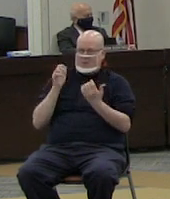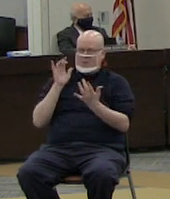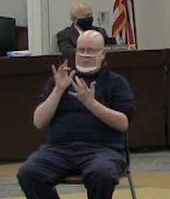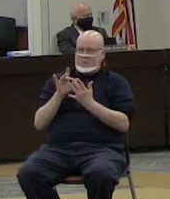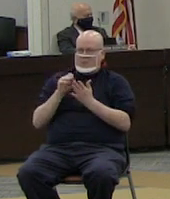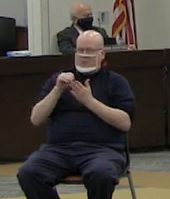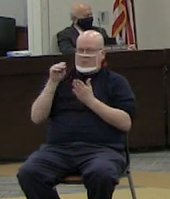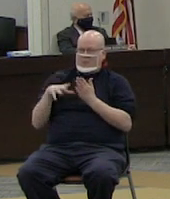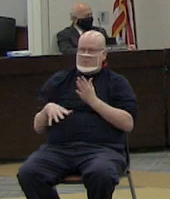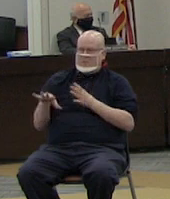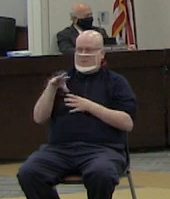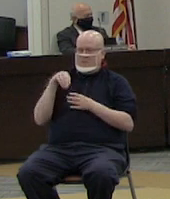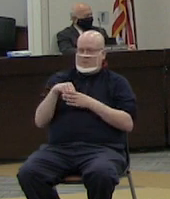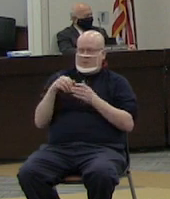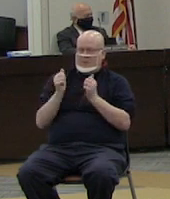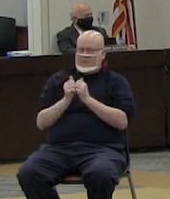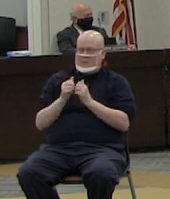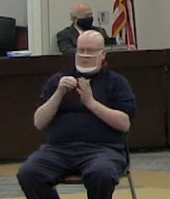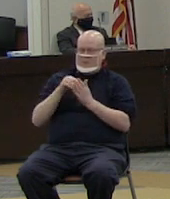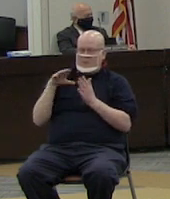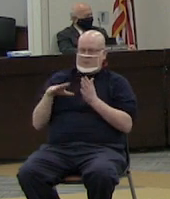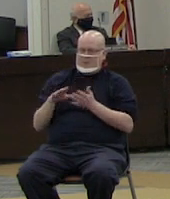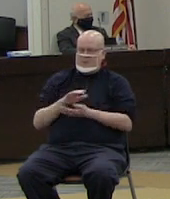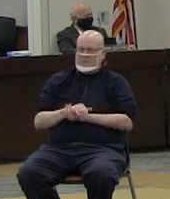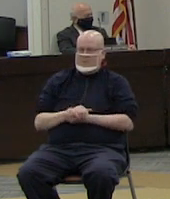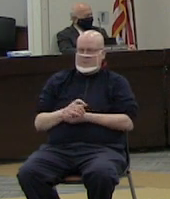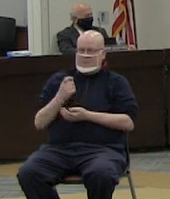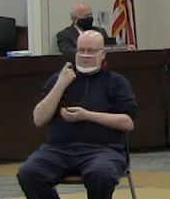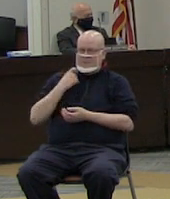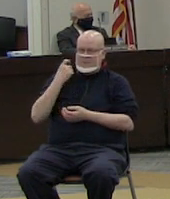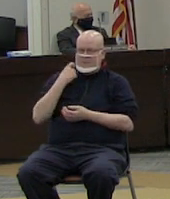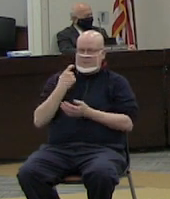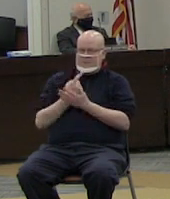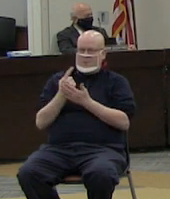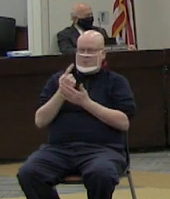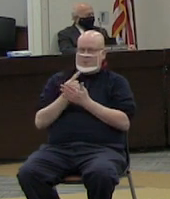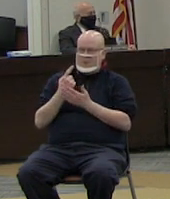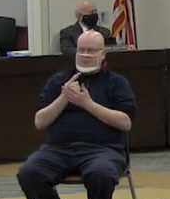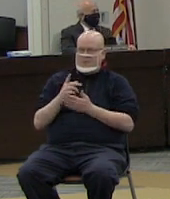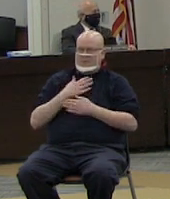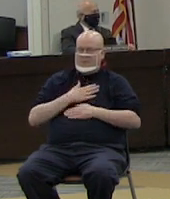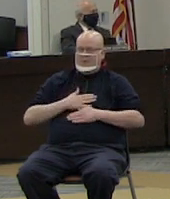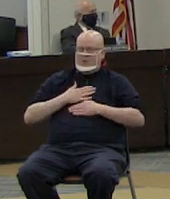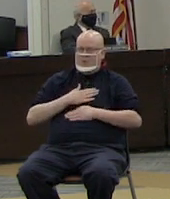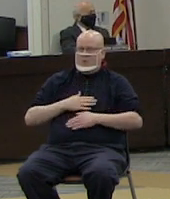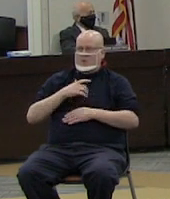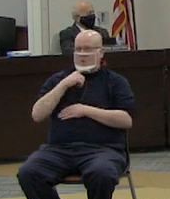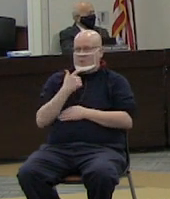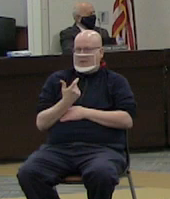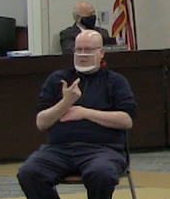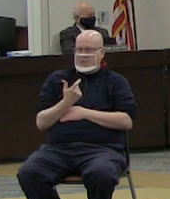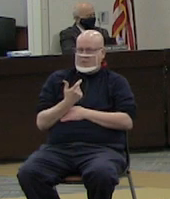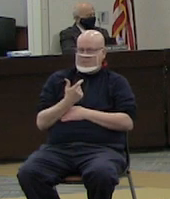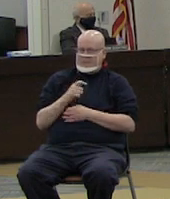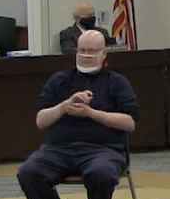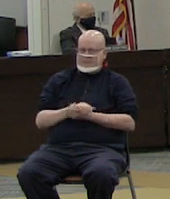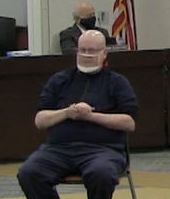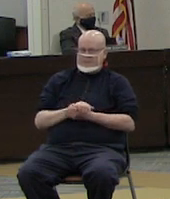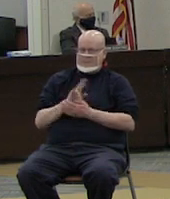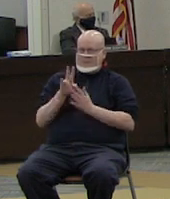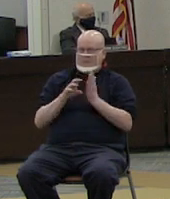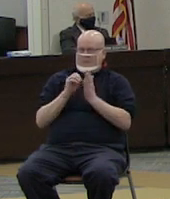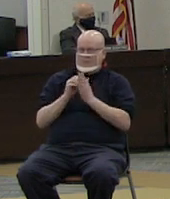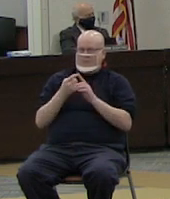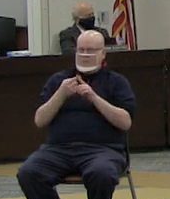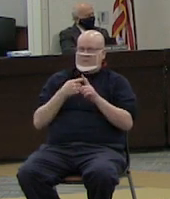and engaging their students. And just in the last couple of weeks, I've enjoyed watching a video by